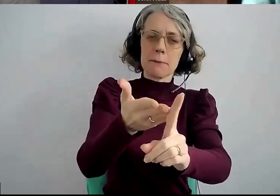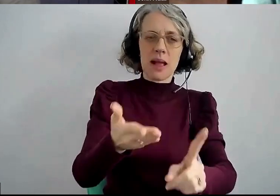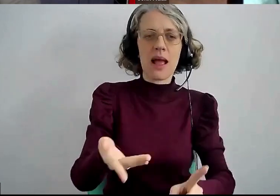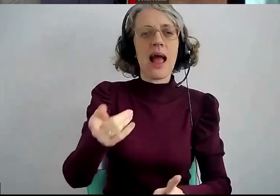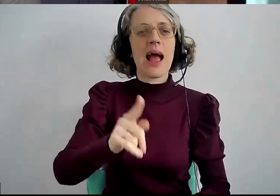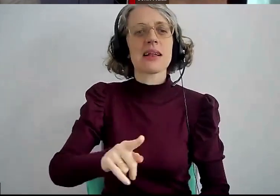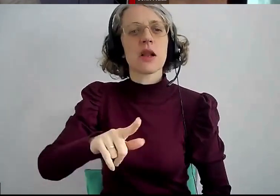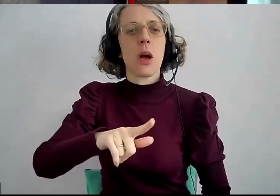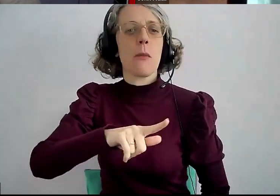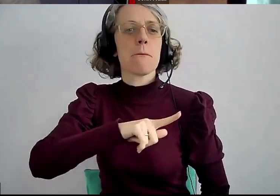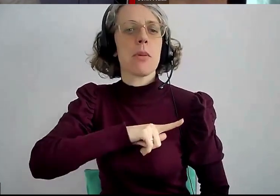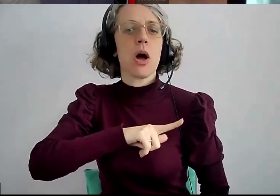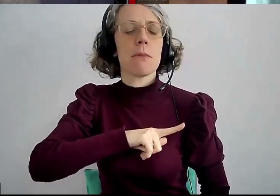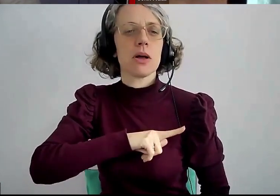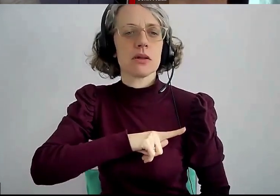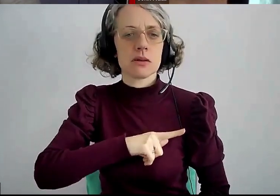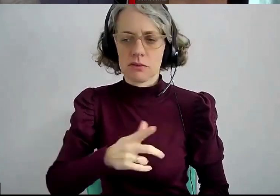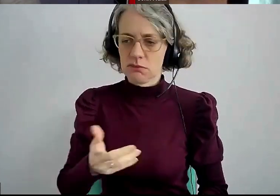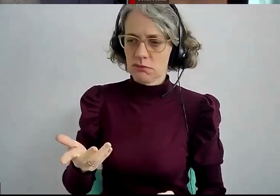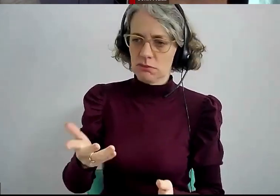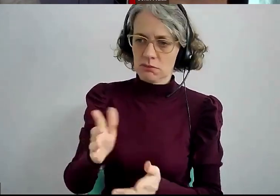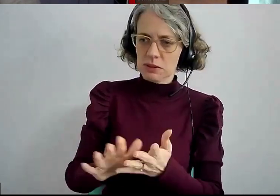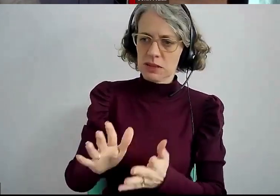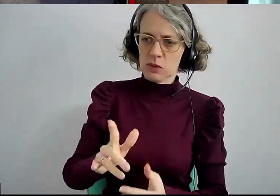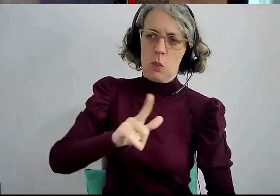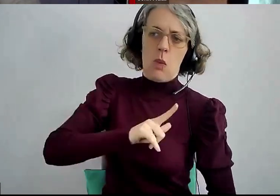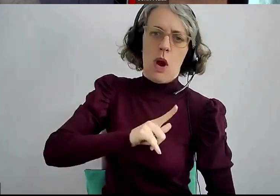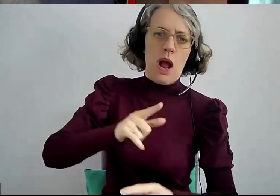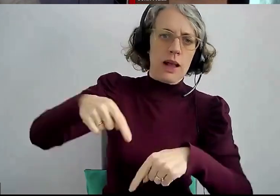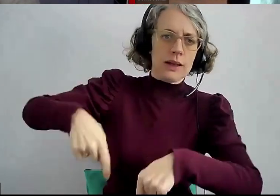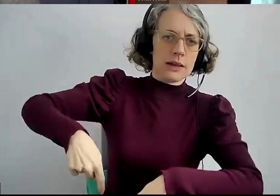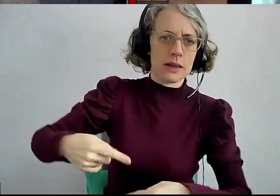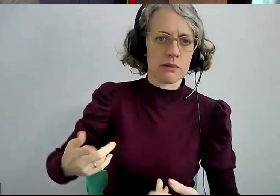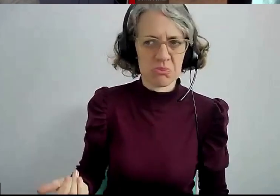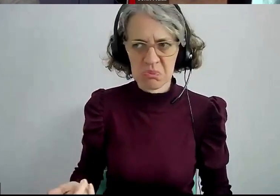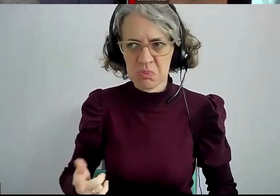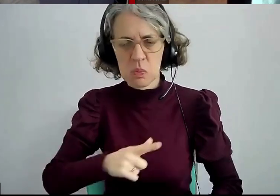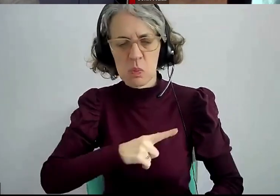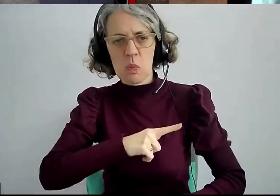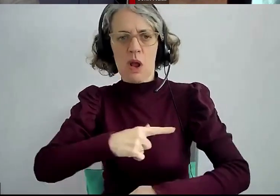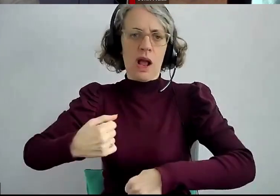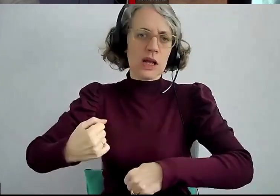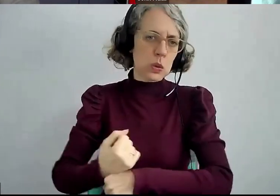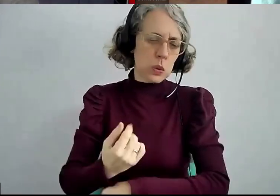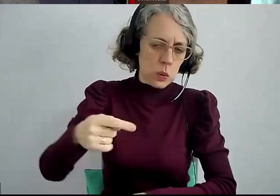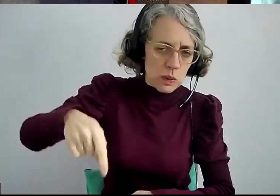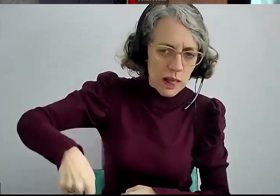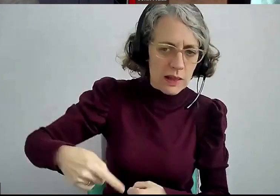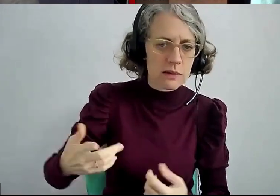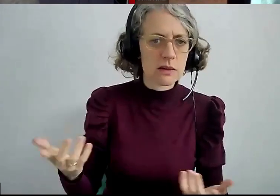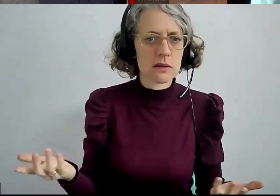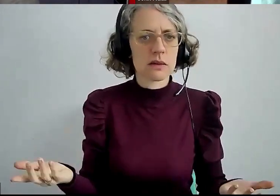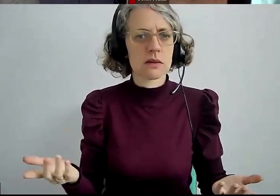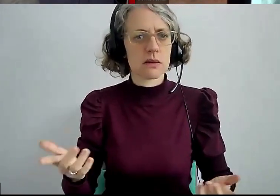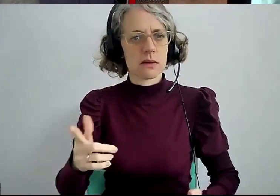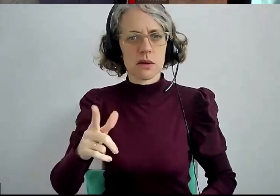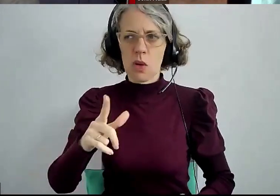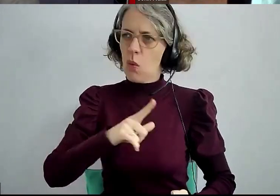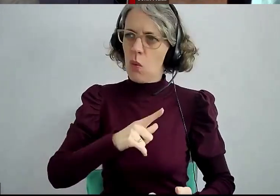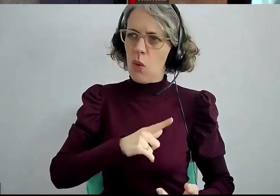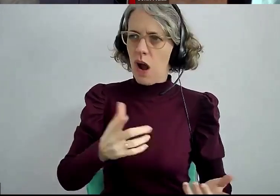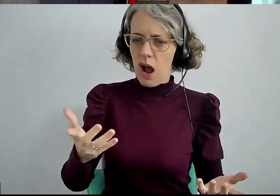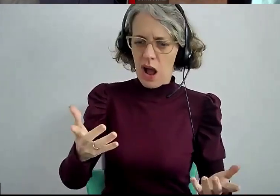purpose, which answers the question why. Why are we doing this? Why are we doing